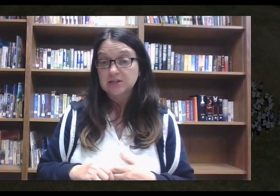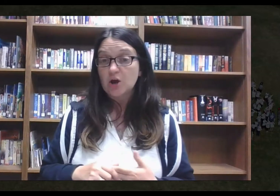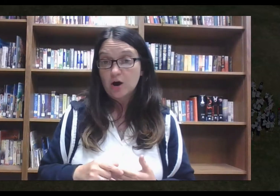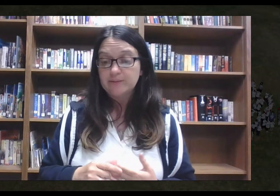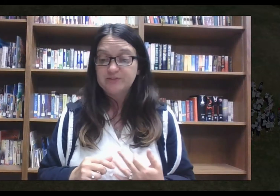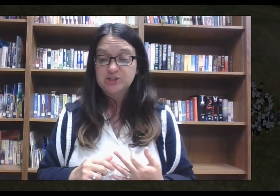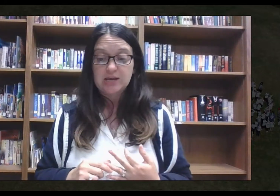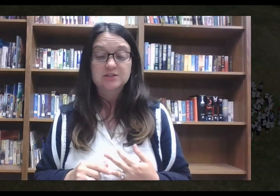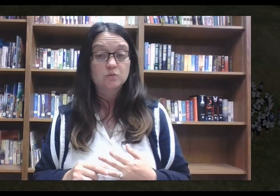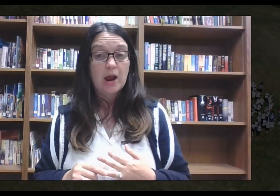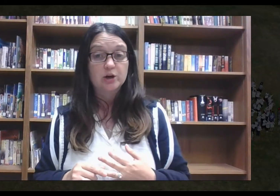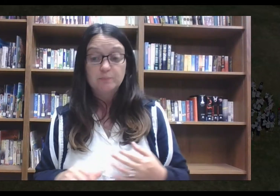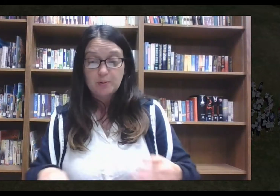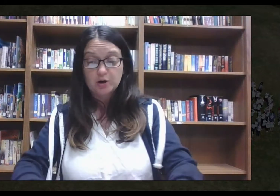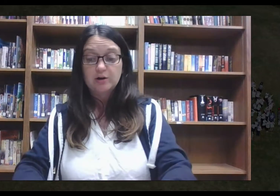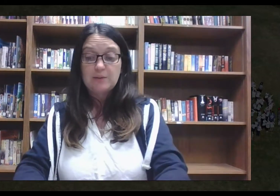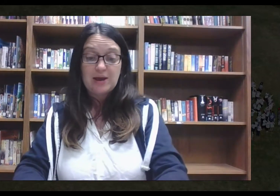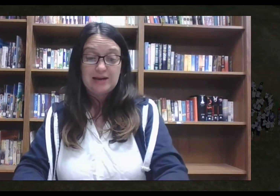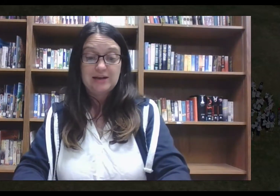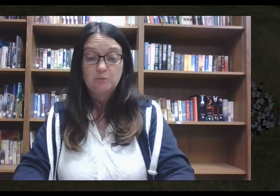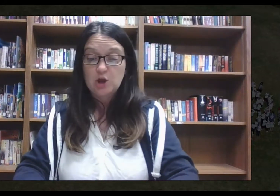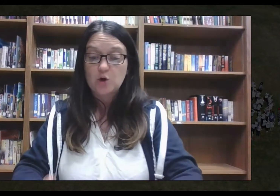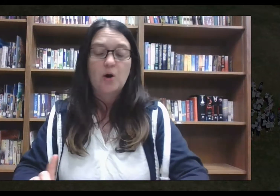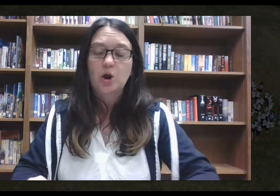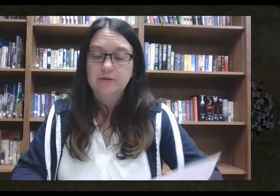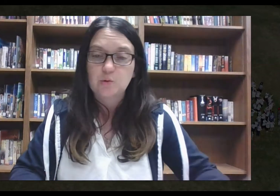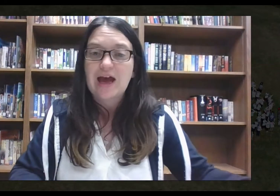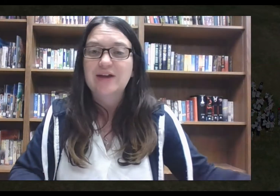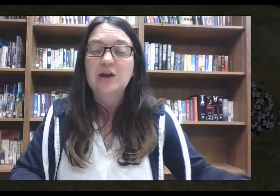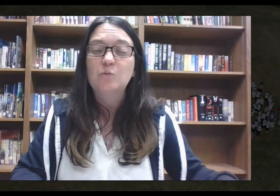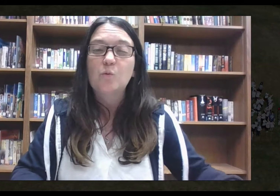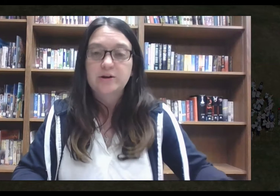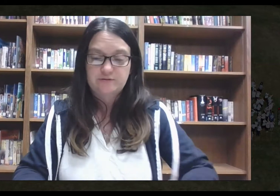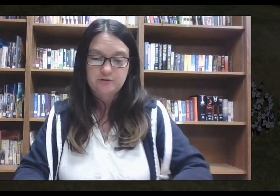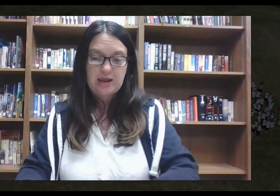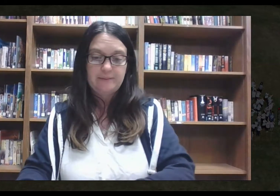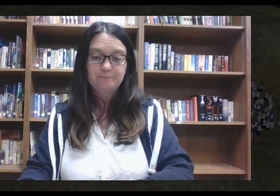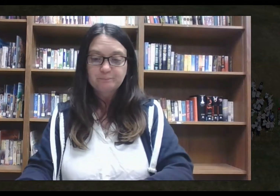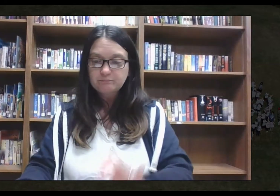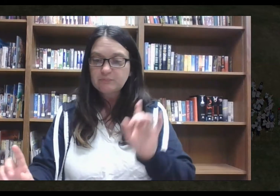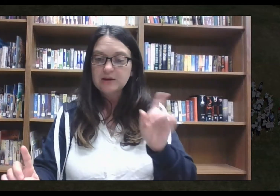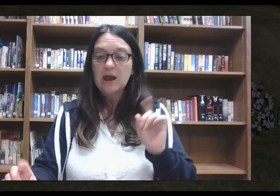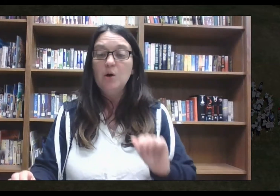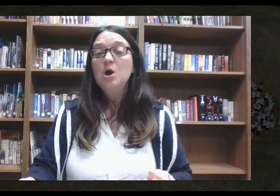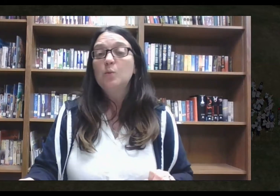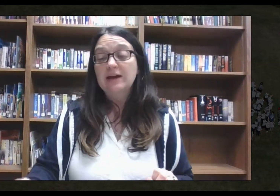Tristan, Autumn, Chase, Ryder, Parker, and Peyton. And we hope all of you have a wonderful day. Now, we have